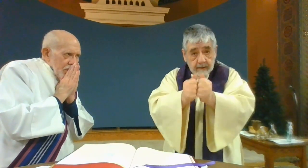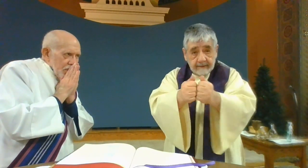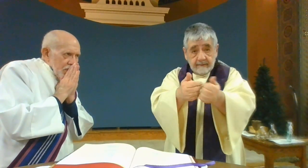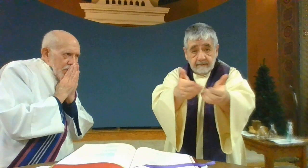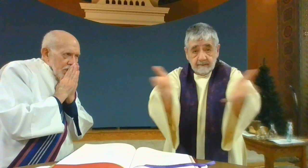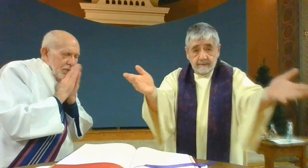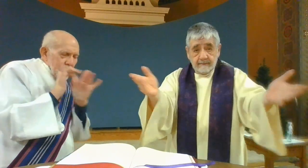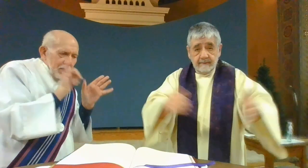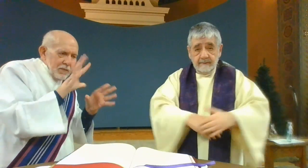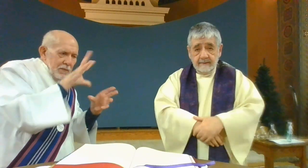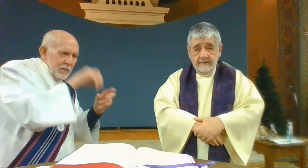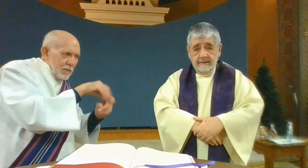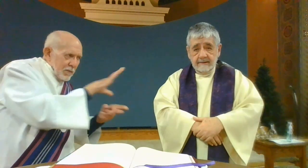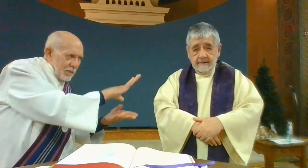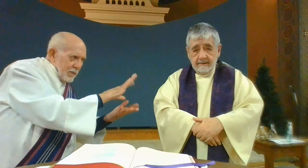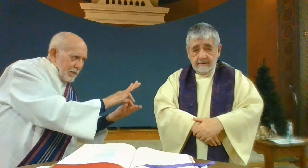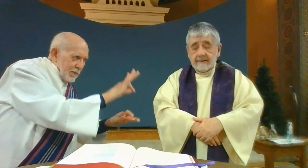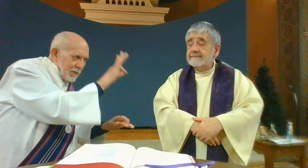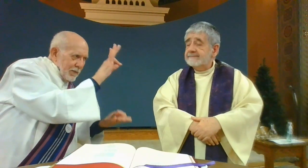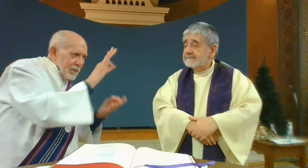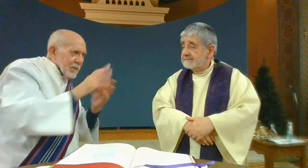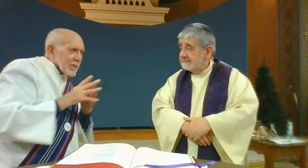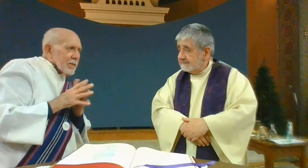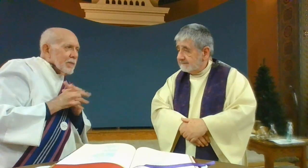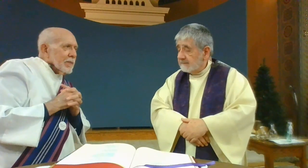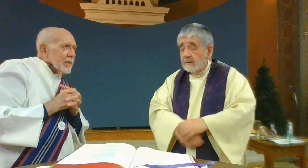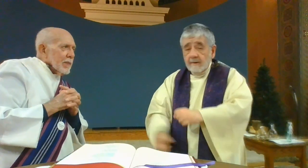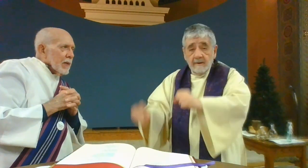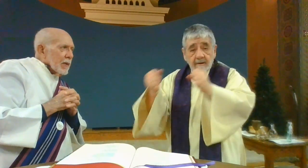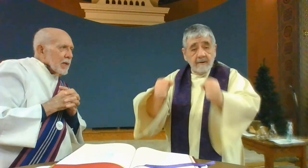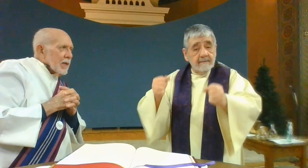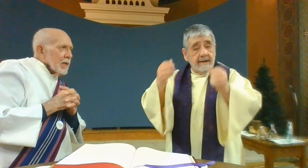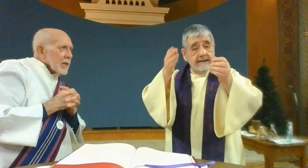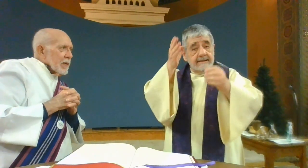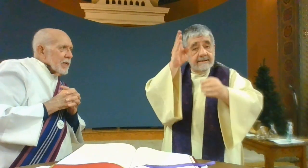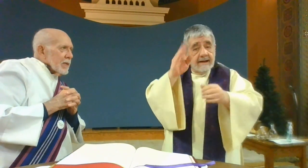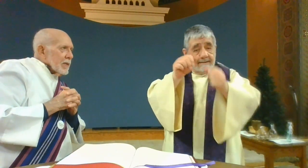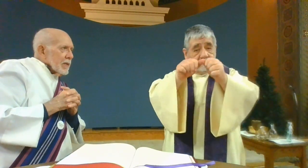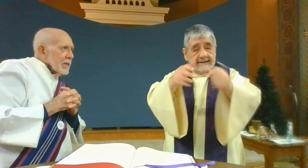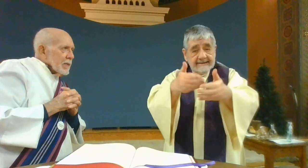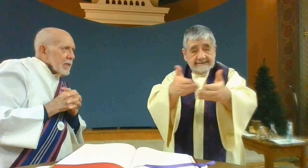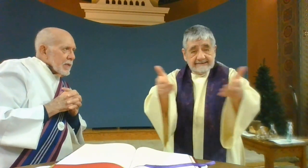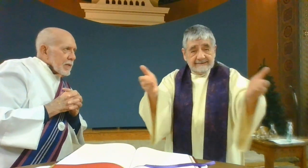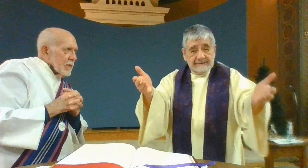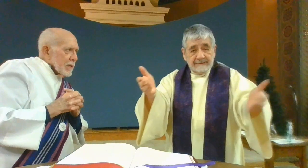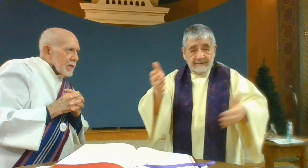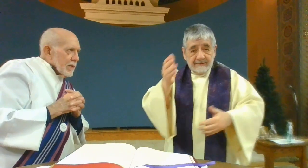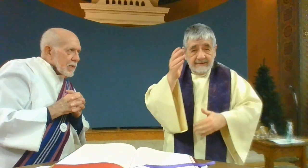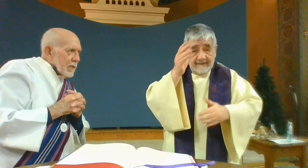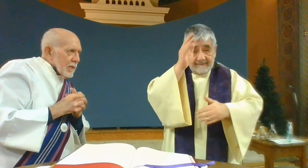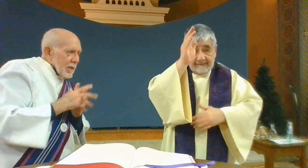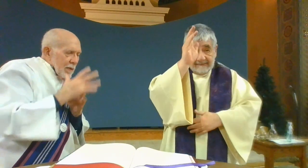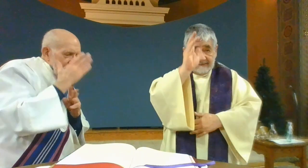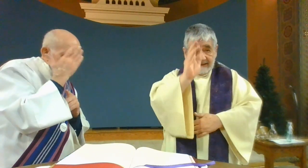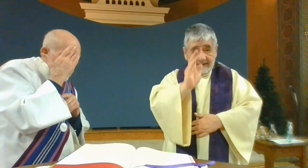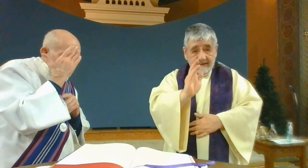be with you all and with your spirit Almighty God bless us the Father